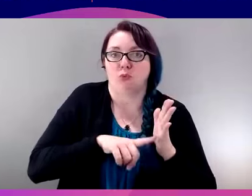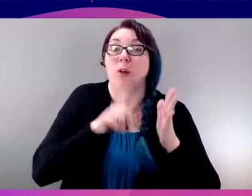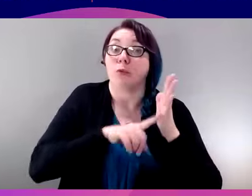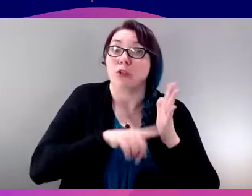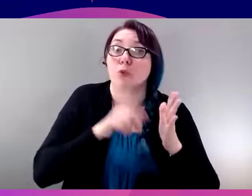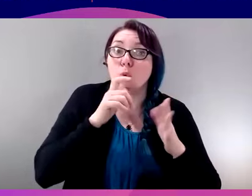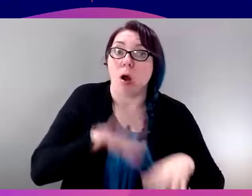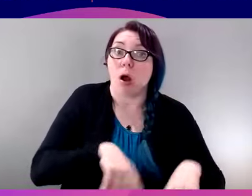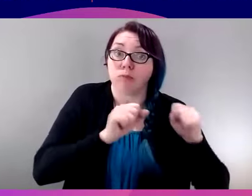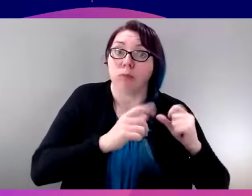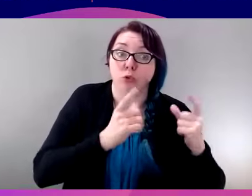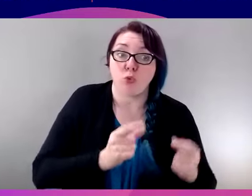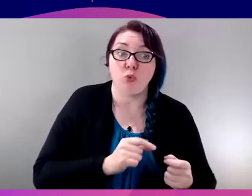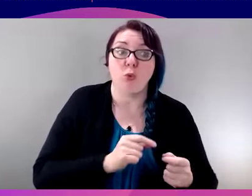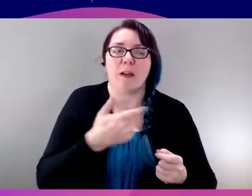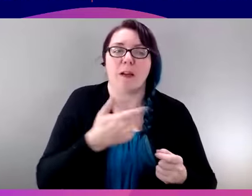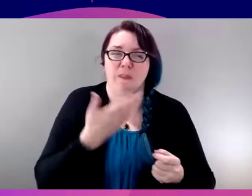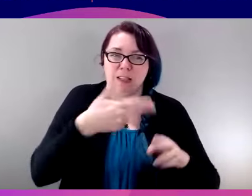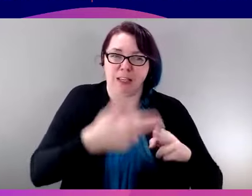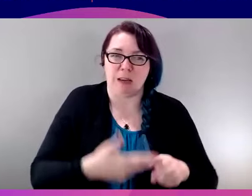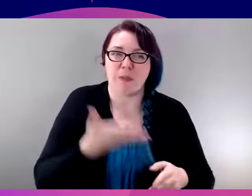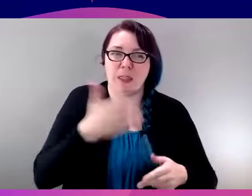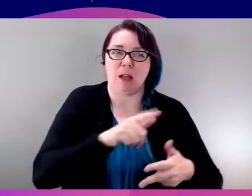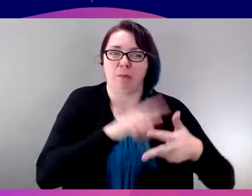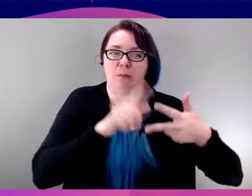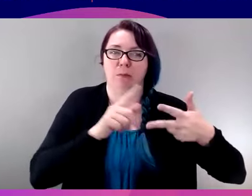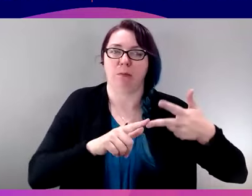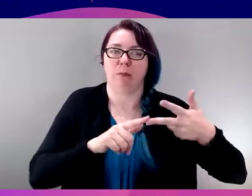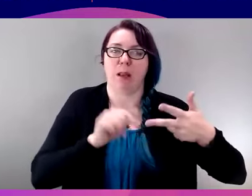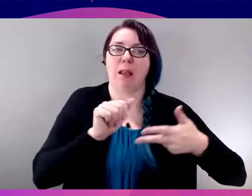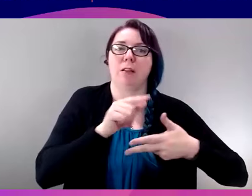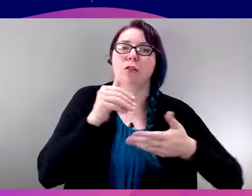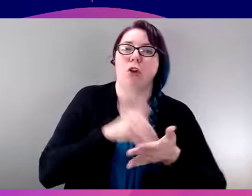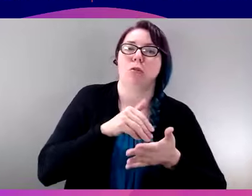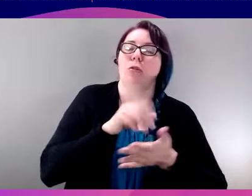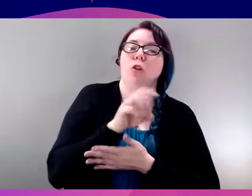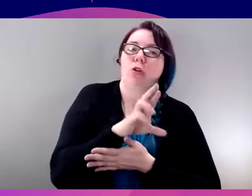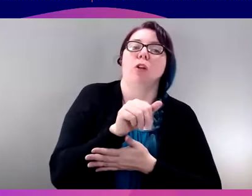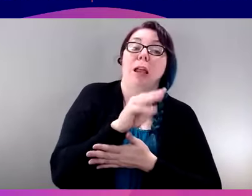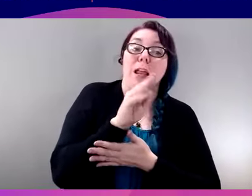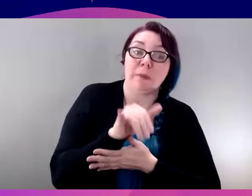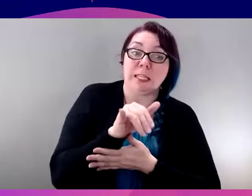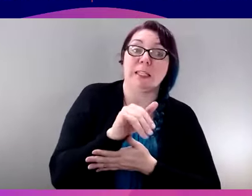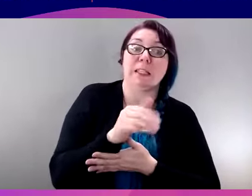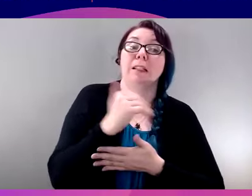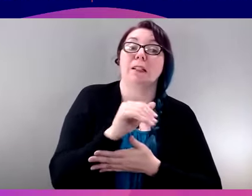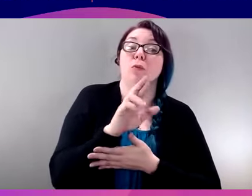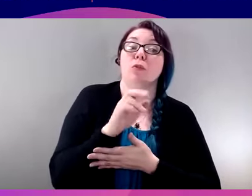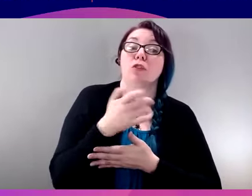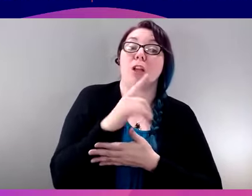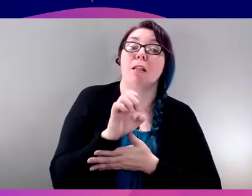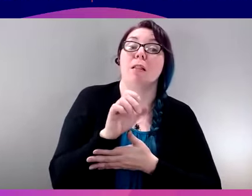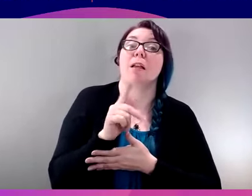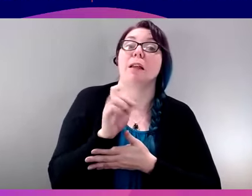Amy Fitzgerald, Dr. Rochelle Stevenson, and Dr. Kendra Coulter. We express our deepest gratitude for the work